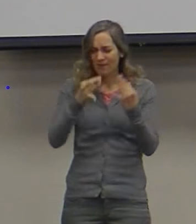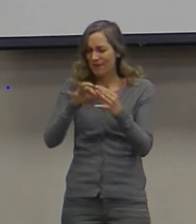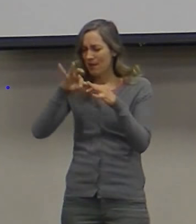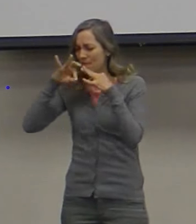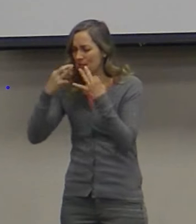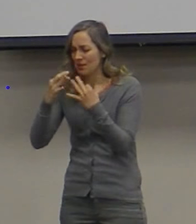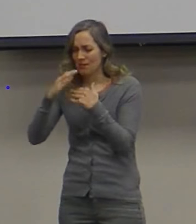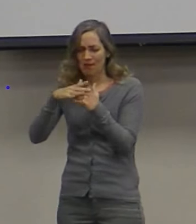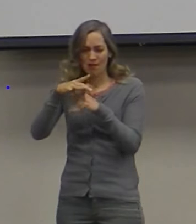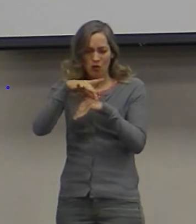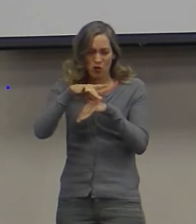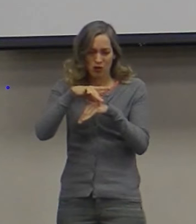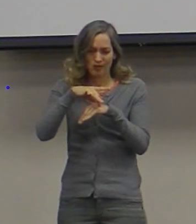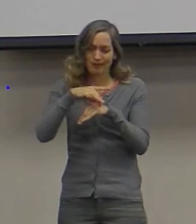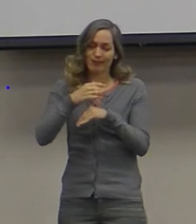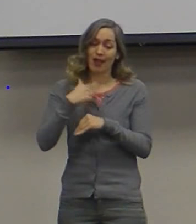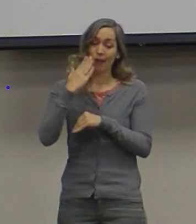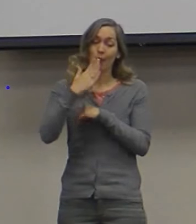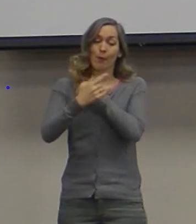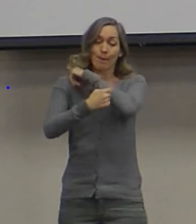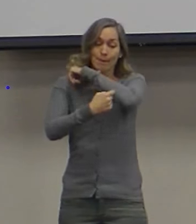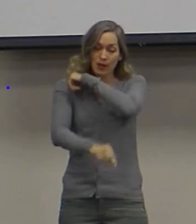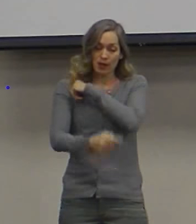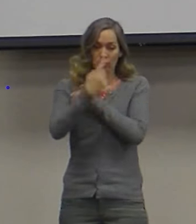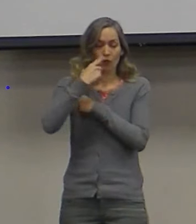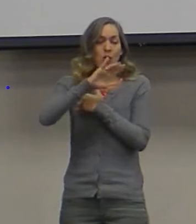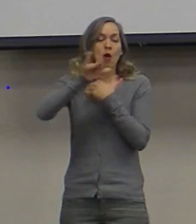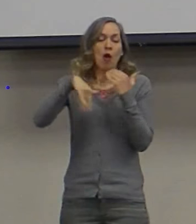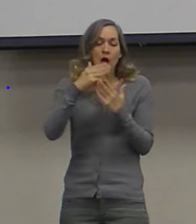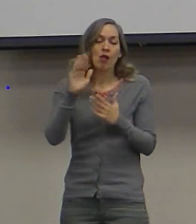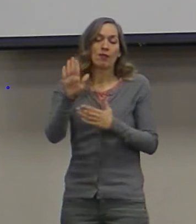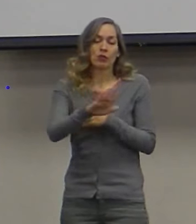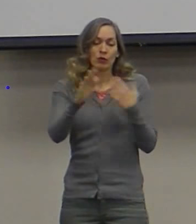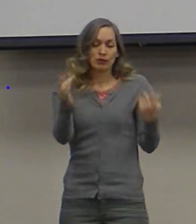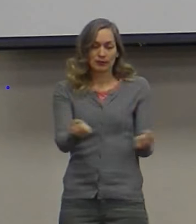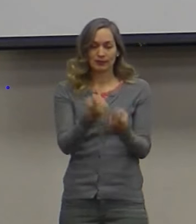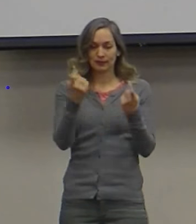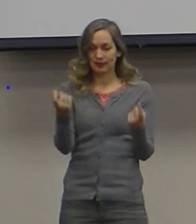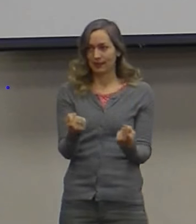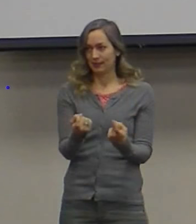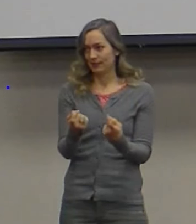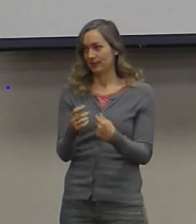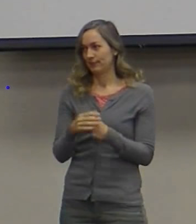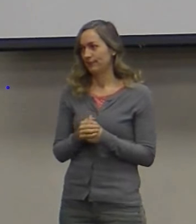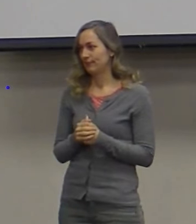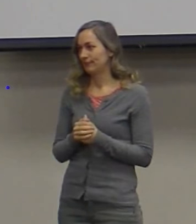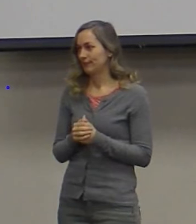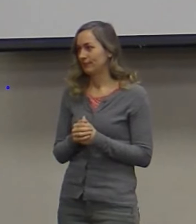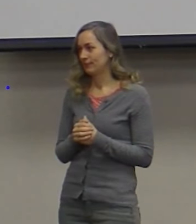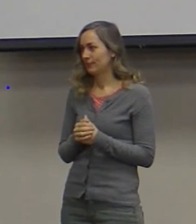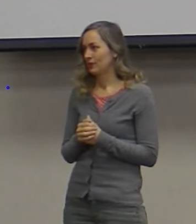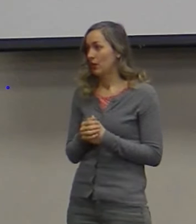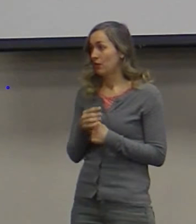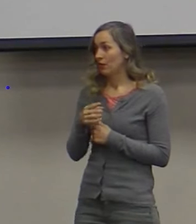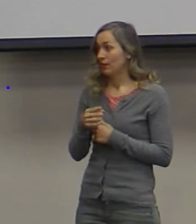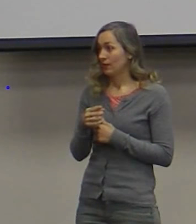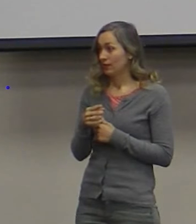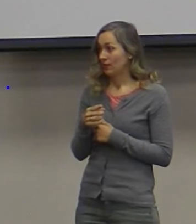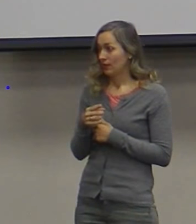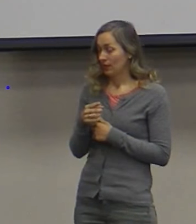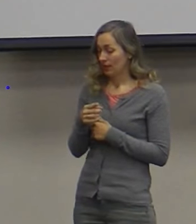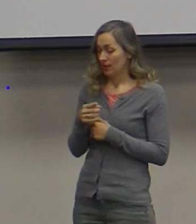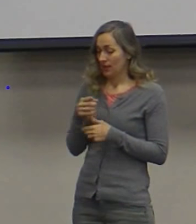for all of your iniquities." There's a thought behind this verse in chapter 3, verse 2, that to whom much is